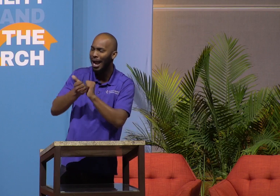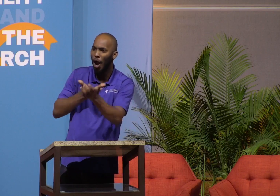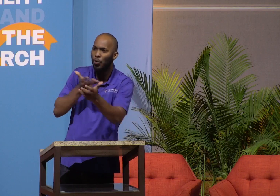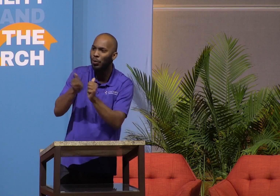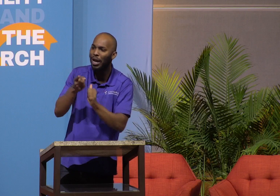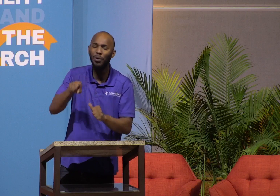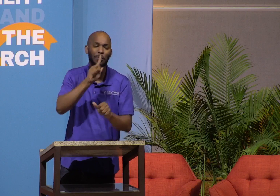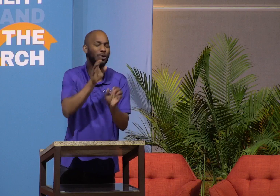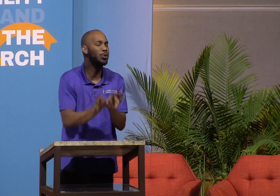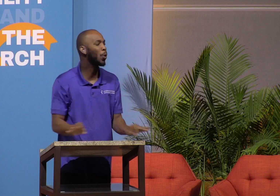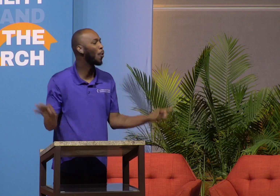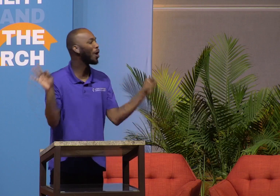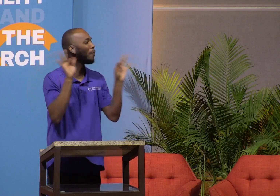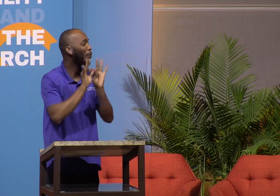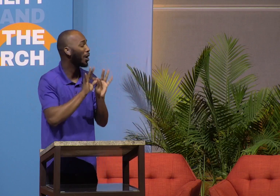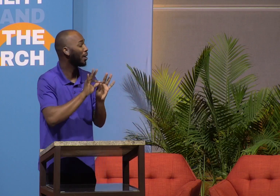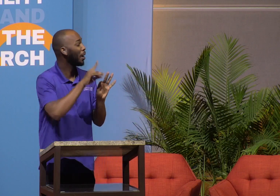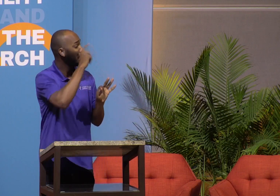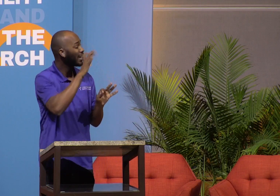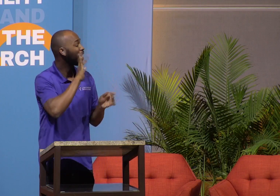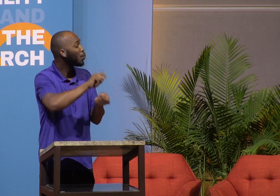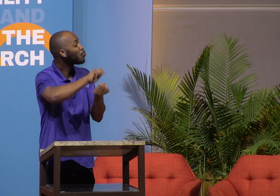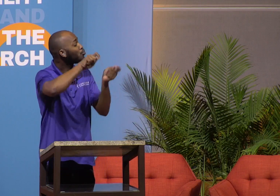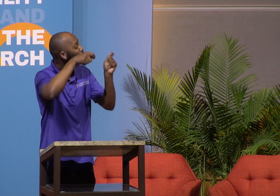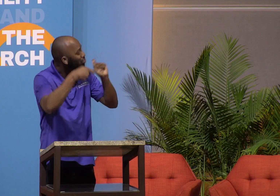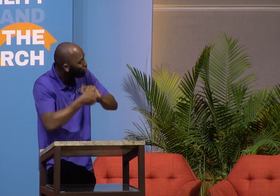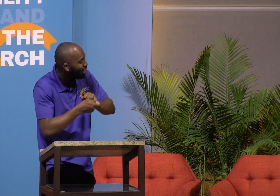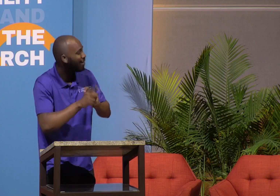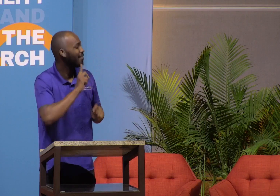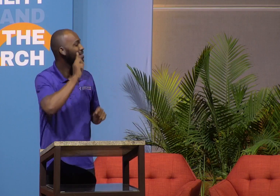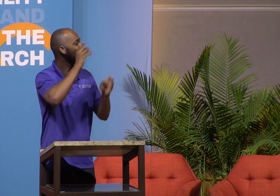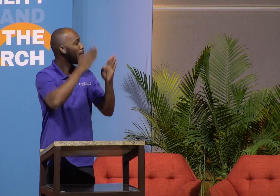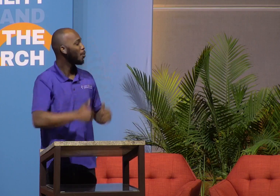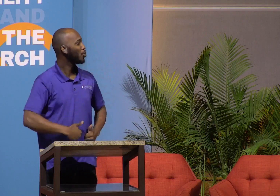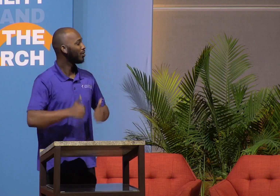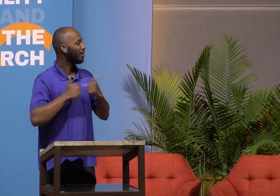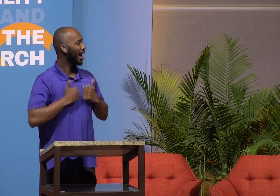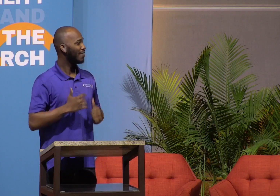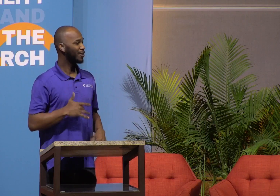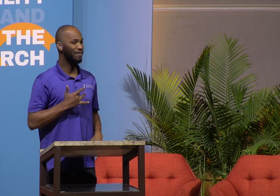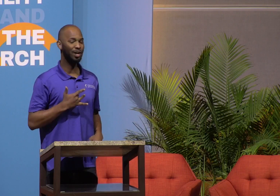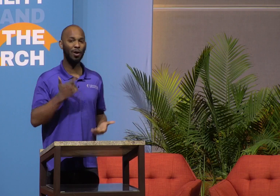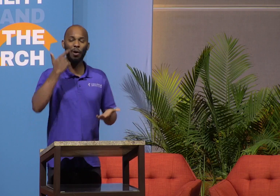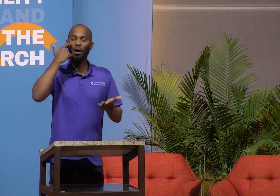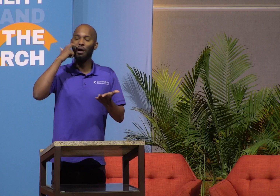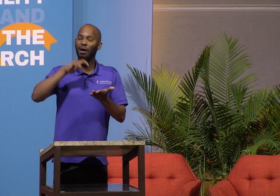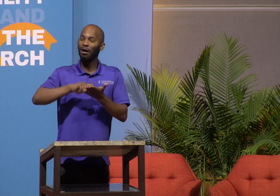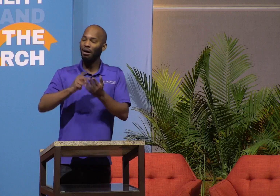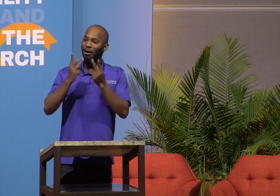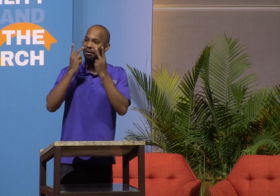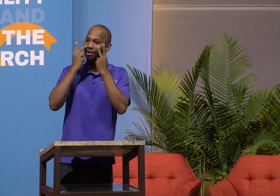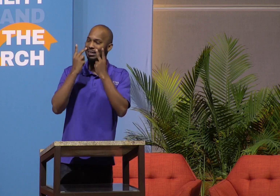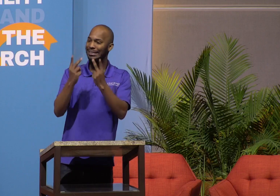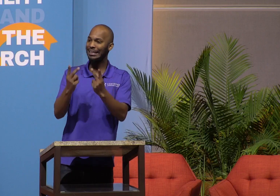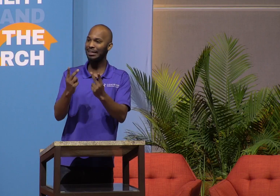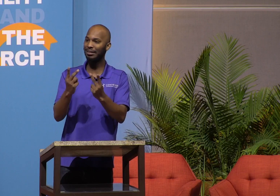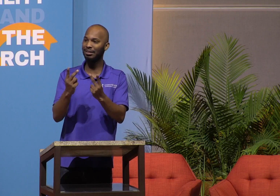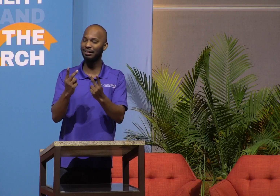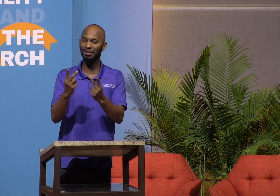Engage with those individuals. They're seeing you engage with them, and it's going to transform their perspective on